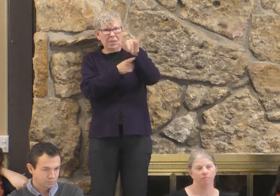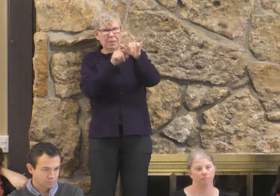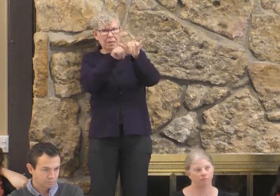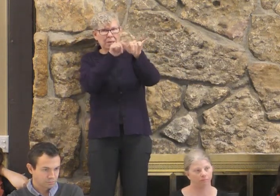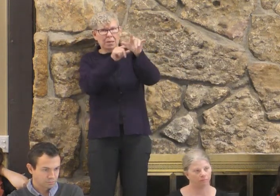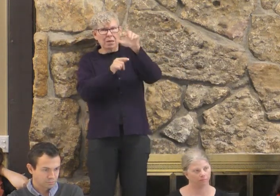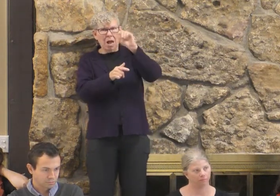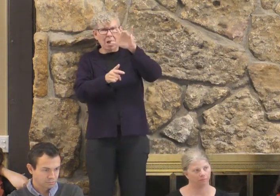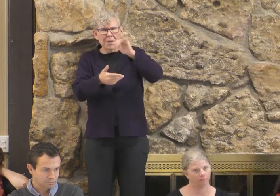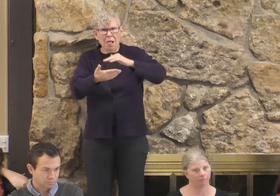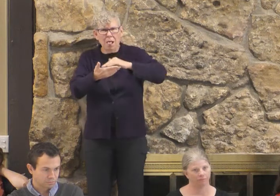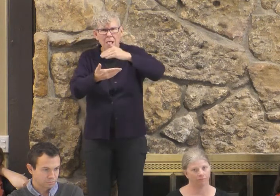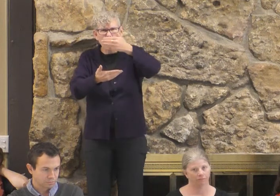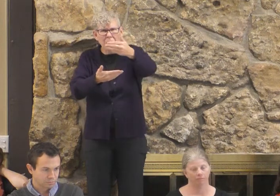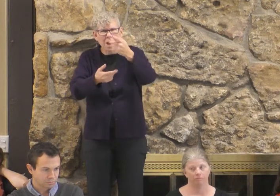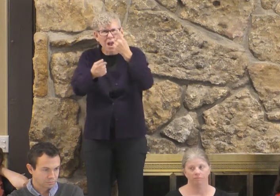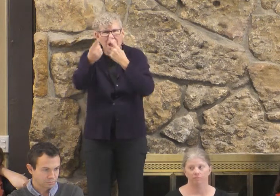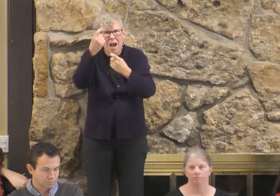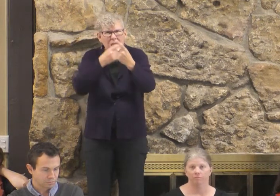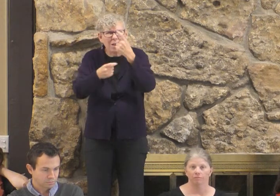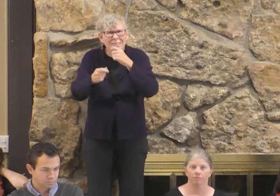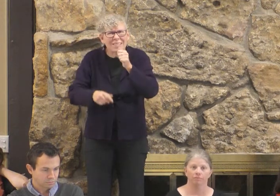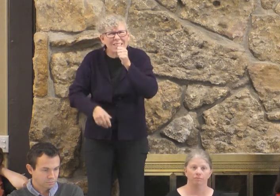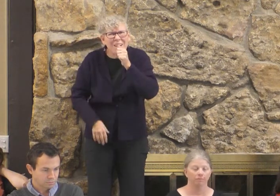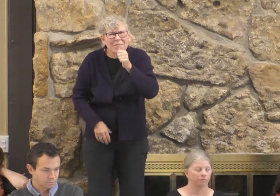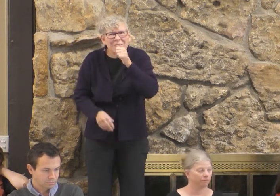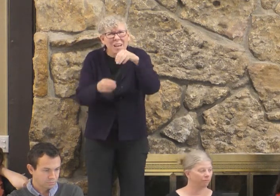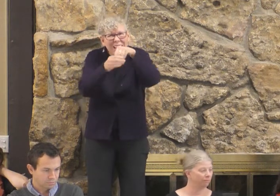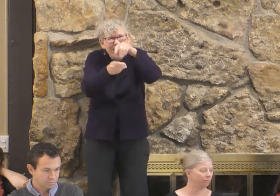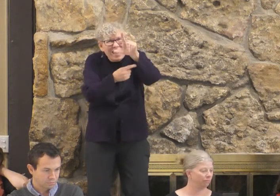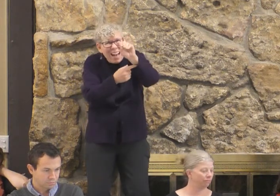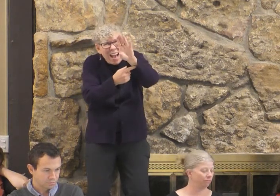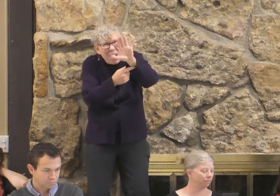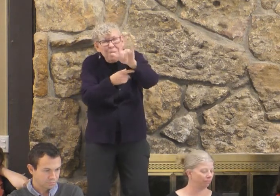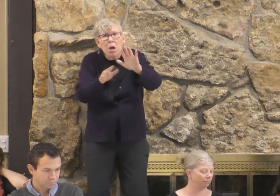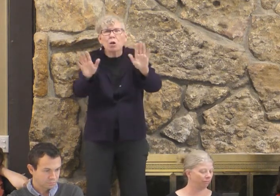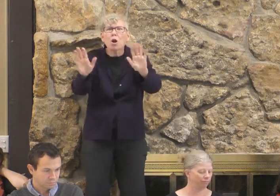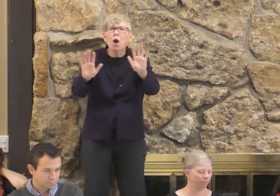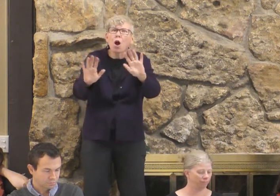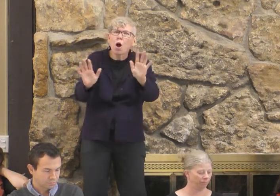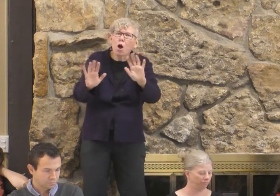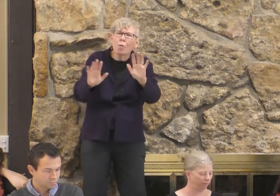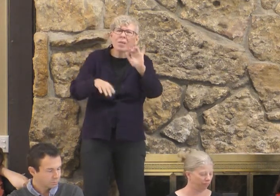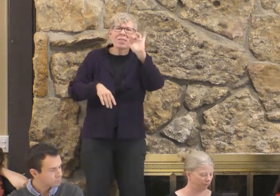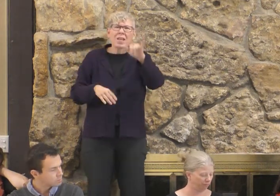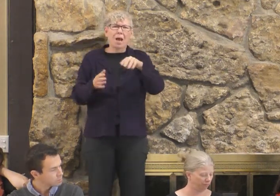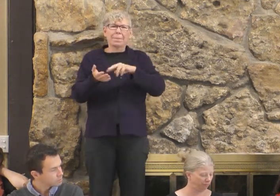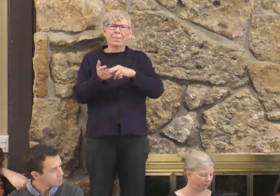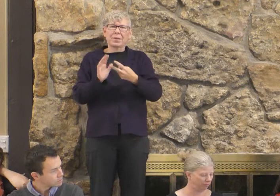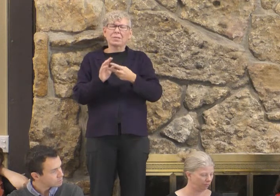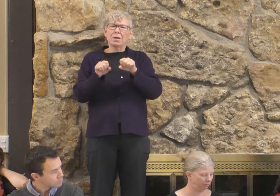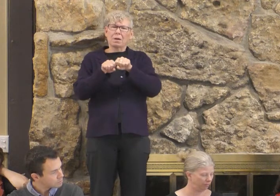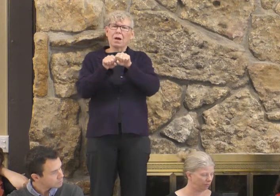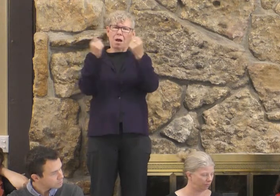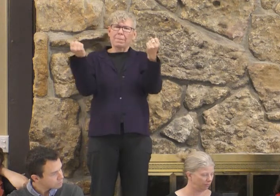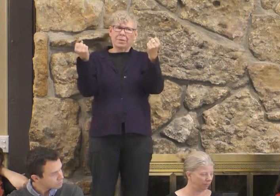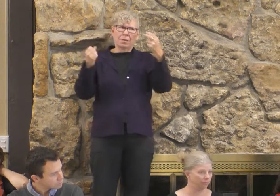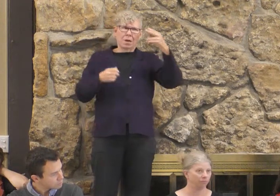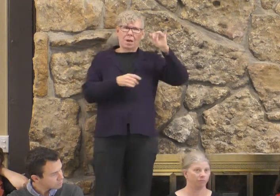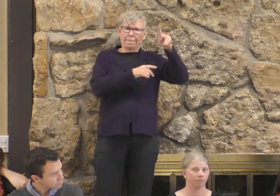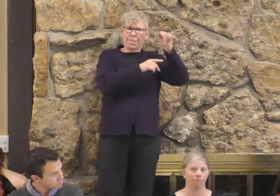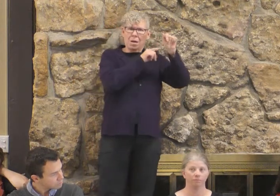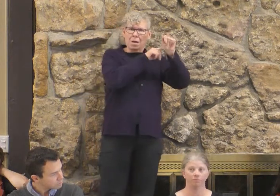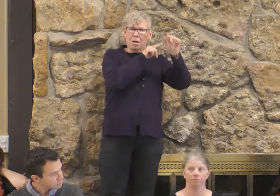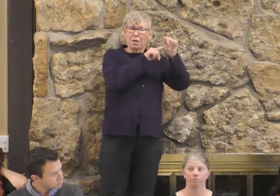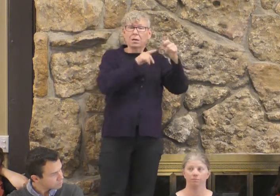and the entire lobby can hear what's going on. And to me, I mean, I'm sure that and the deaf person's unaware of how loud it is. They're